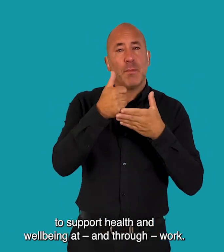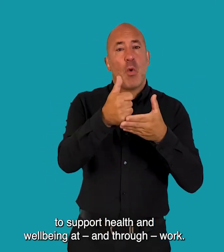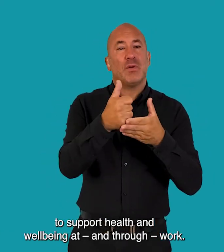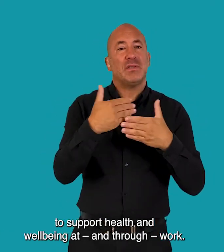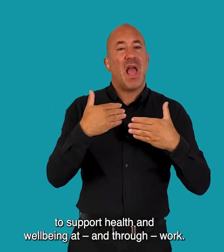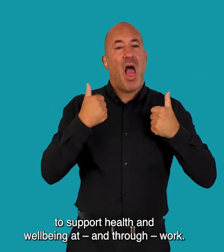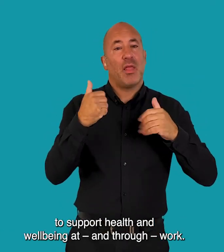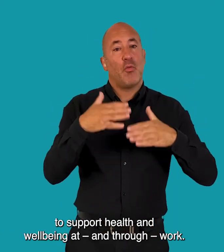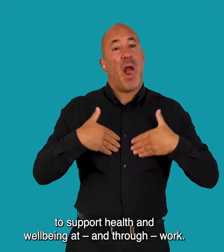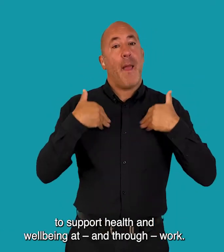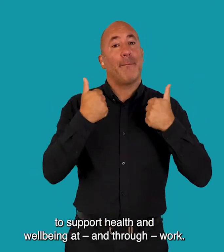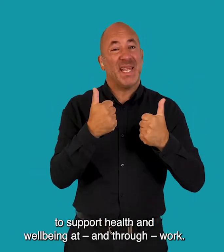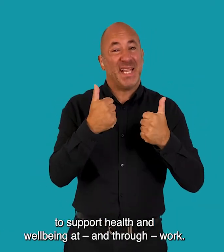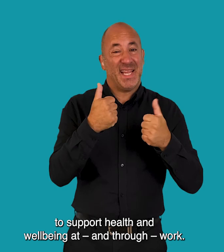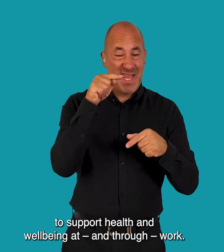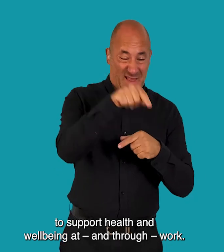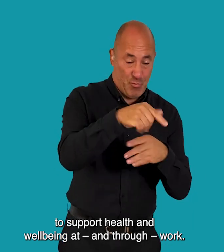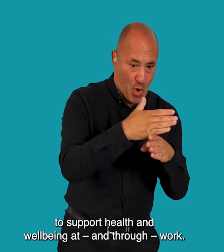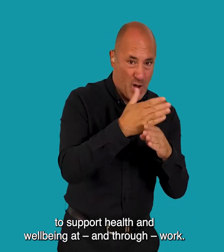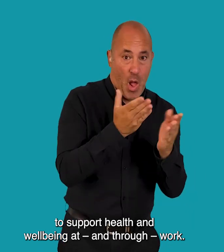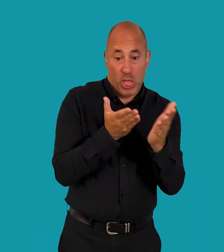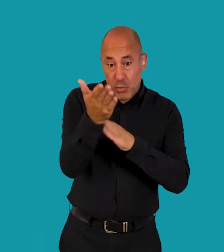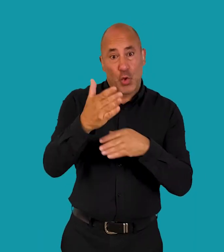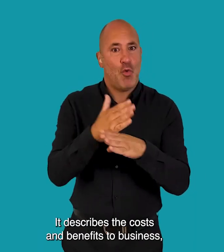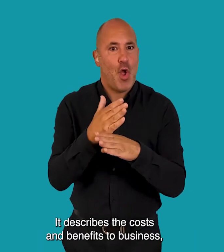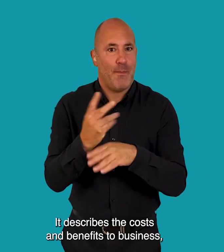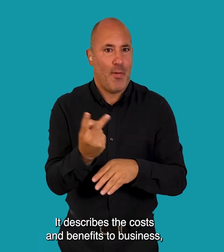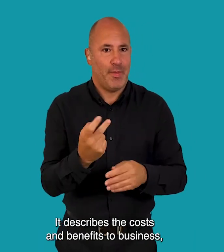health and well-being at and through work. It describes the